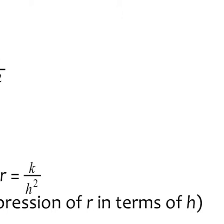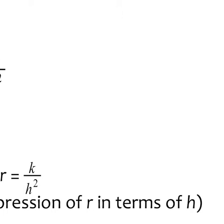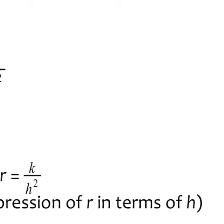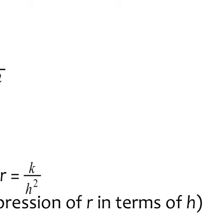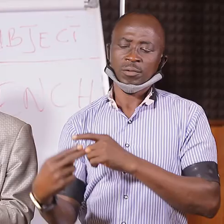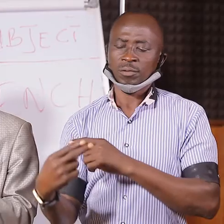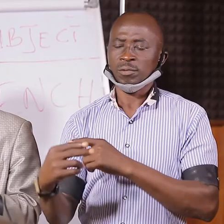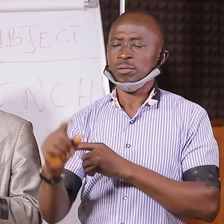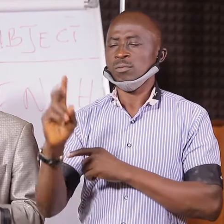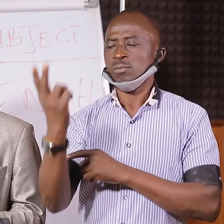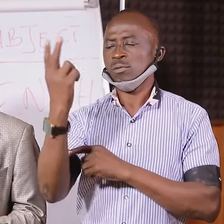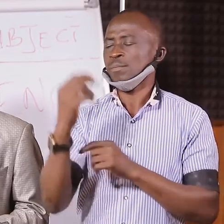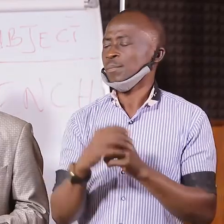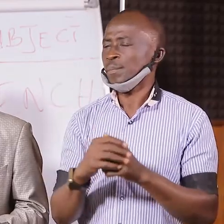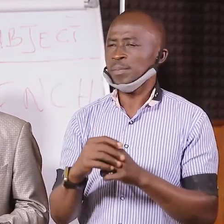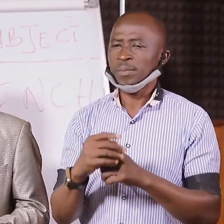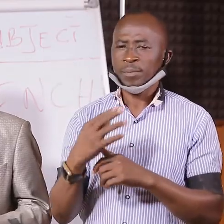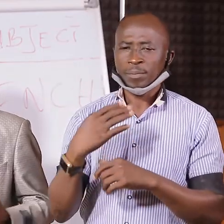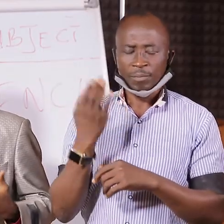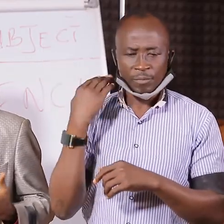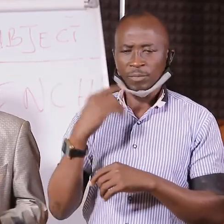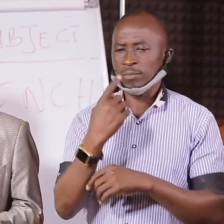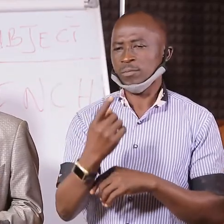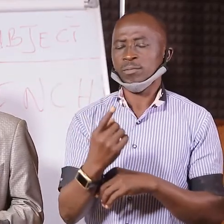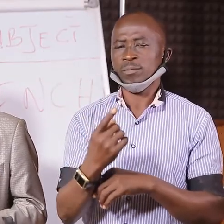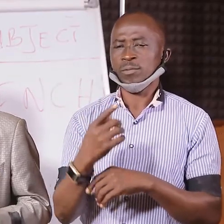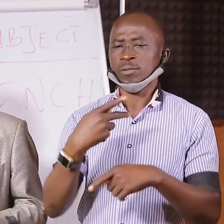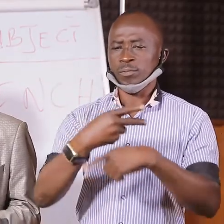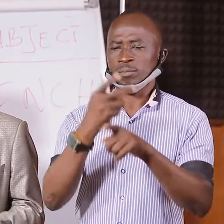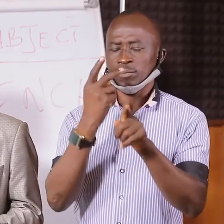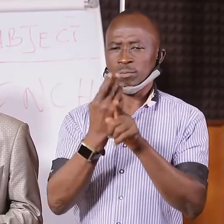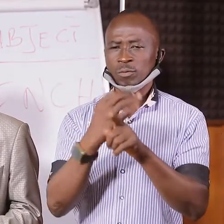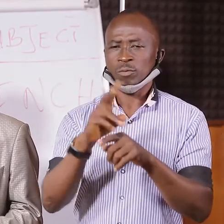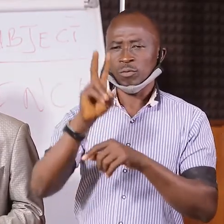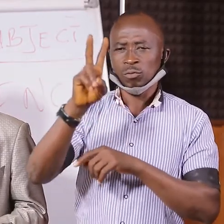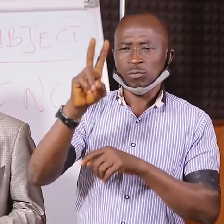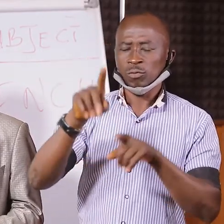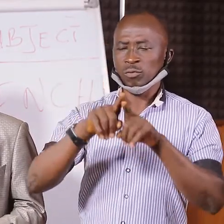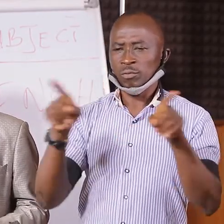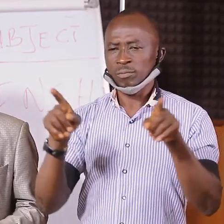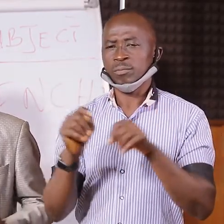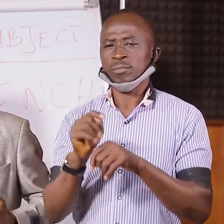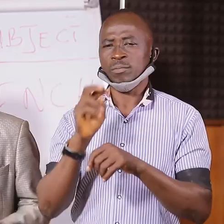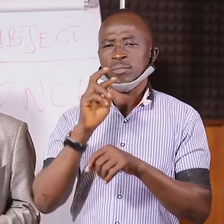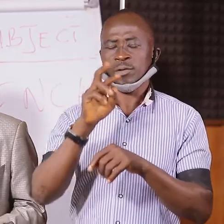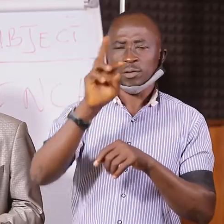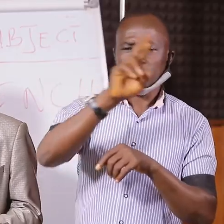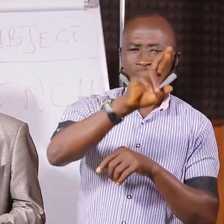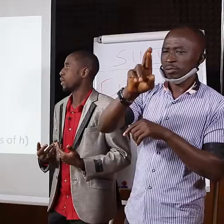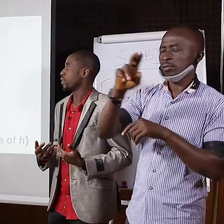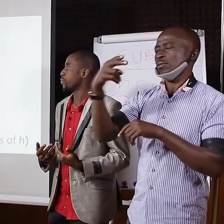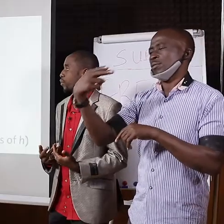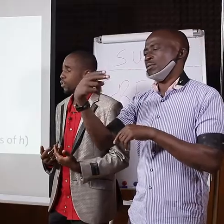squared. And I said earlier, the product of the two variables, here the variables is r and